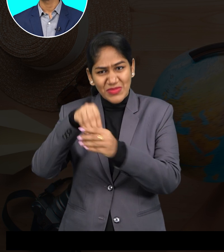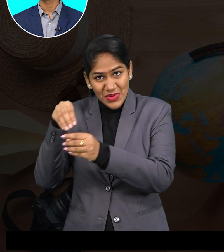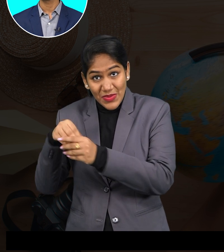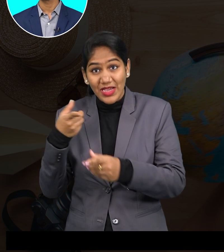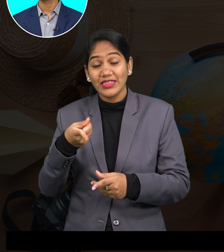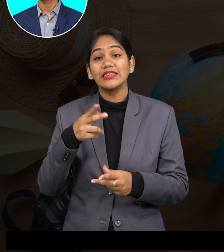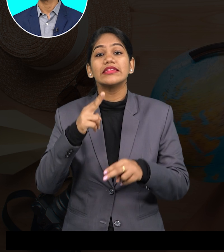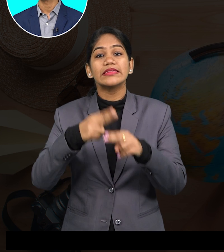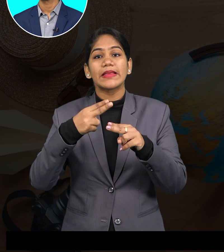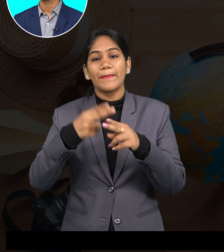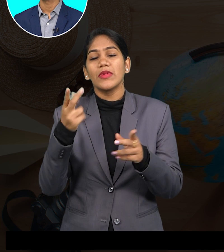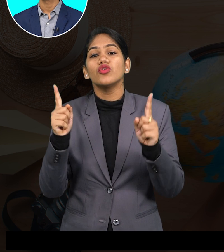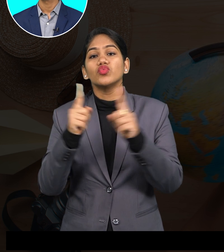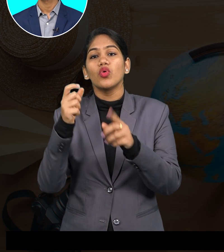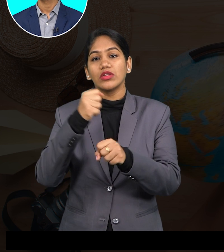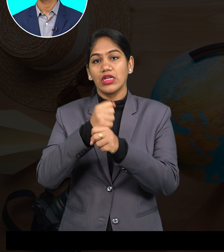Gara.